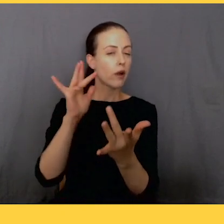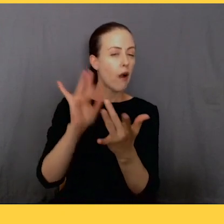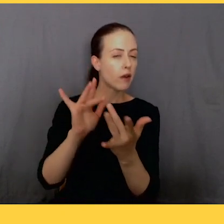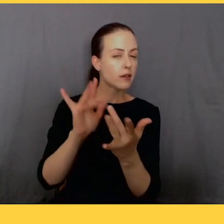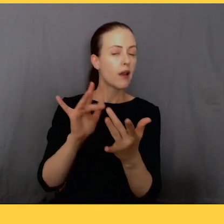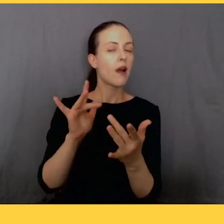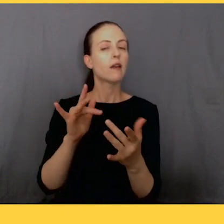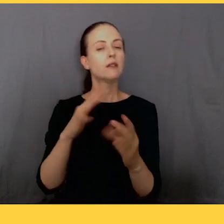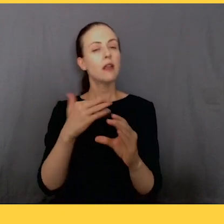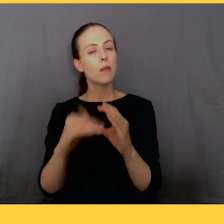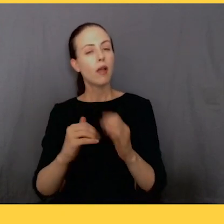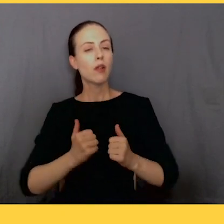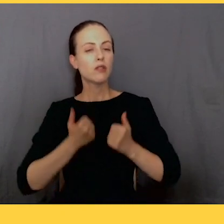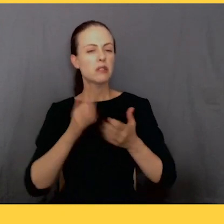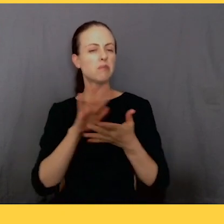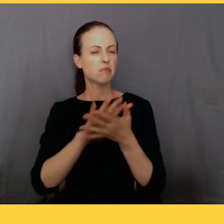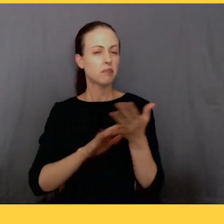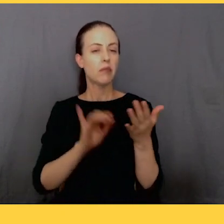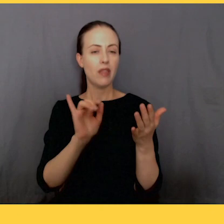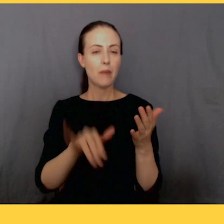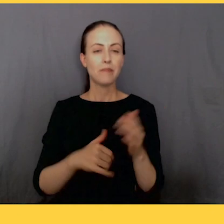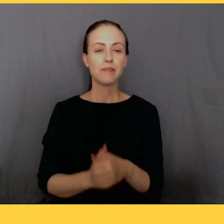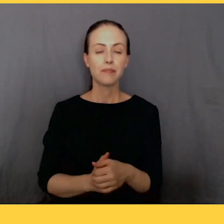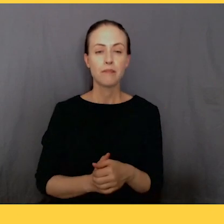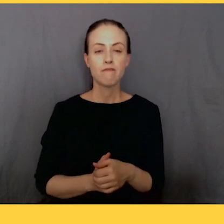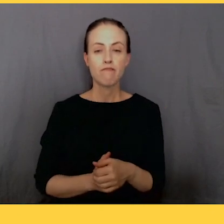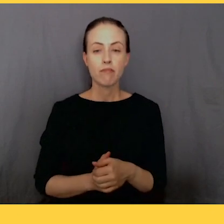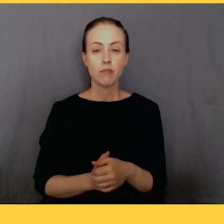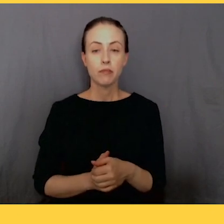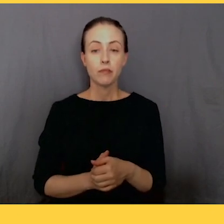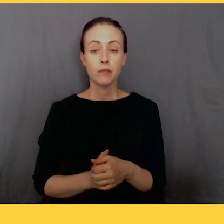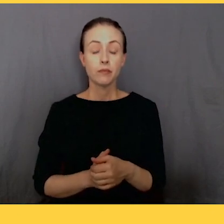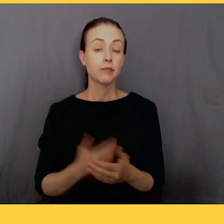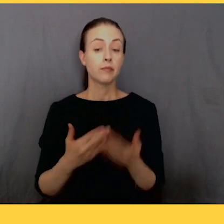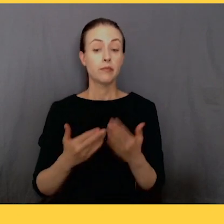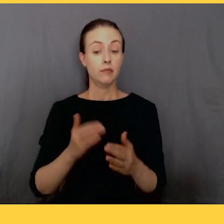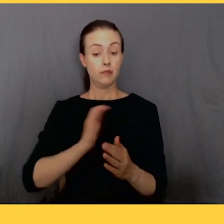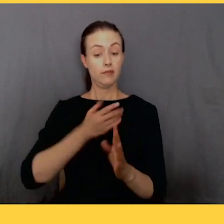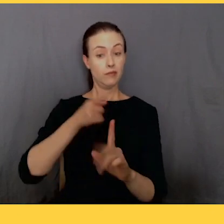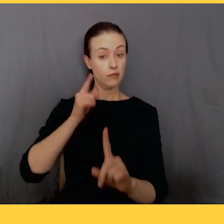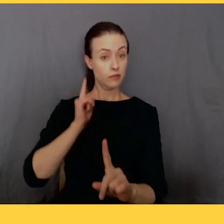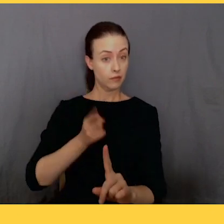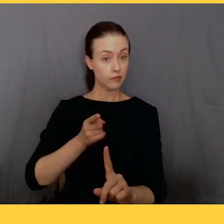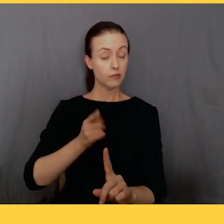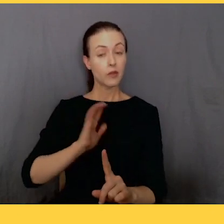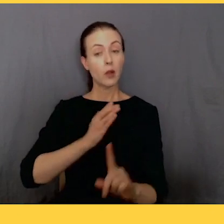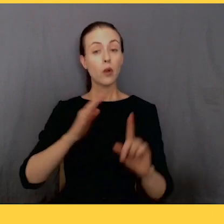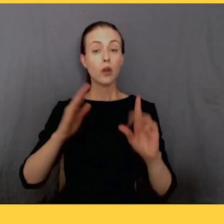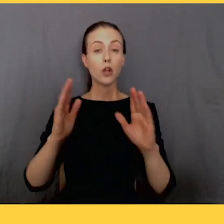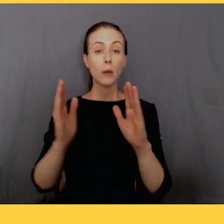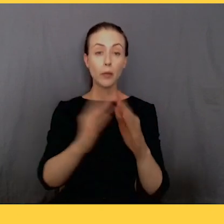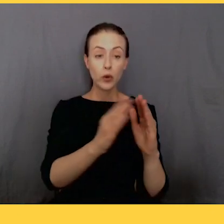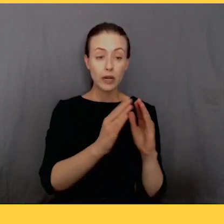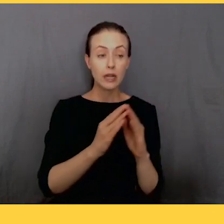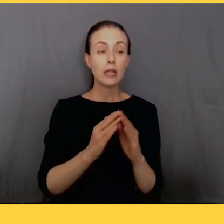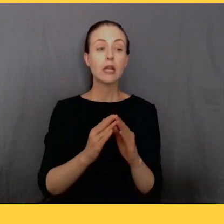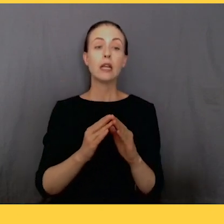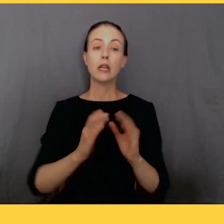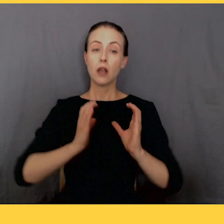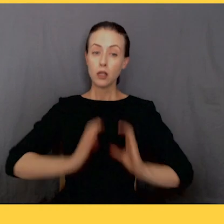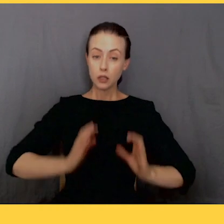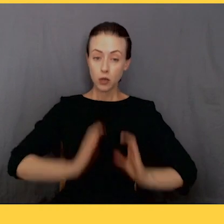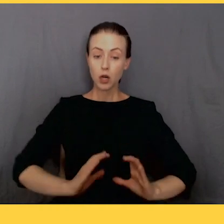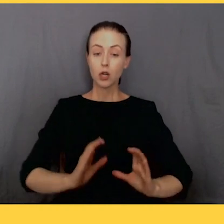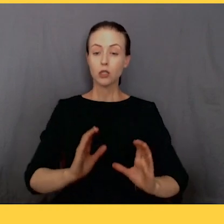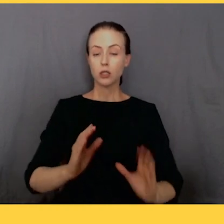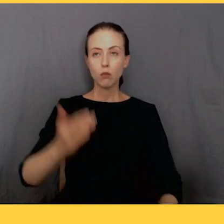you need it. So at SCE, our goal is to keep our communities and our customers informed, help them be better prepared